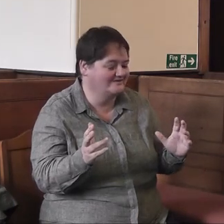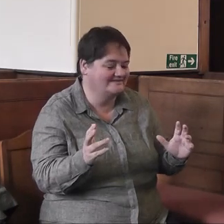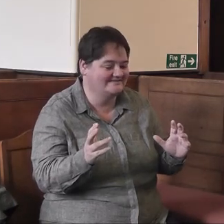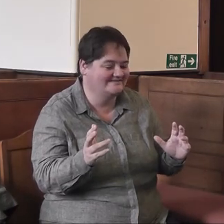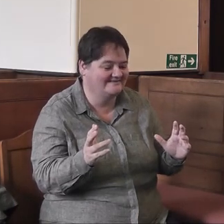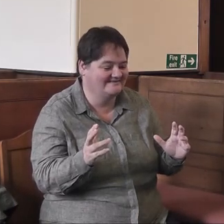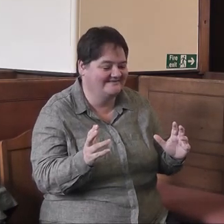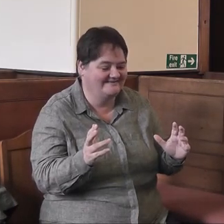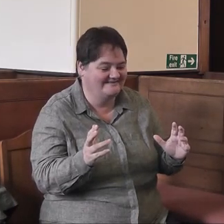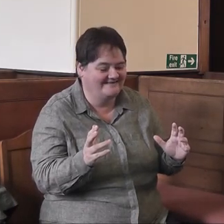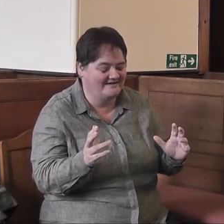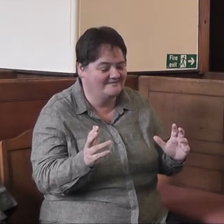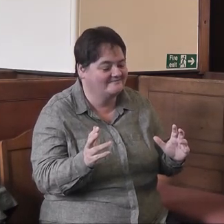noise?